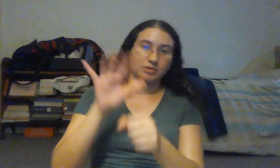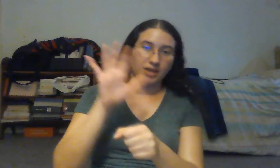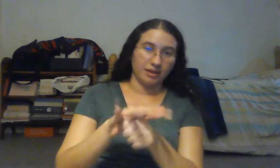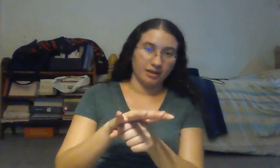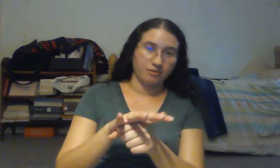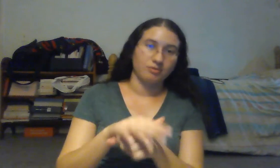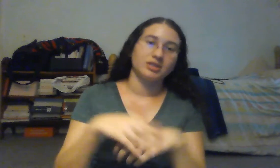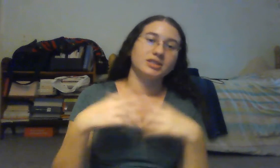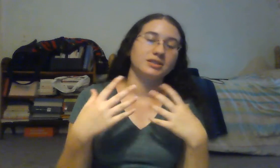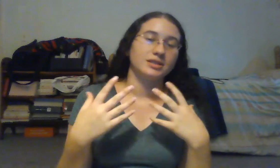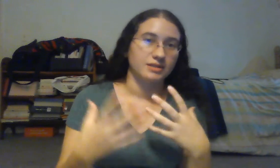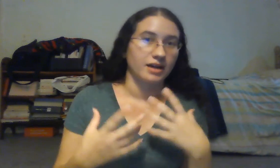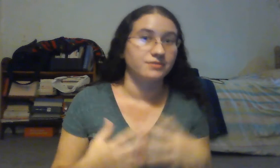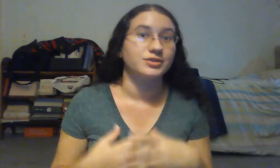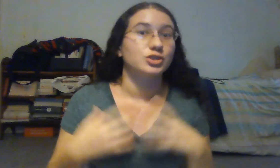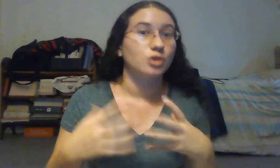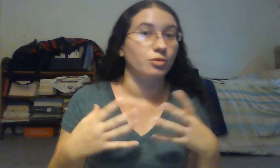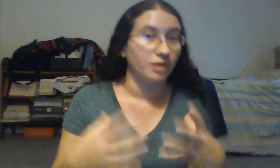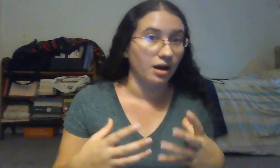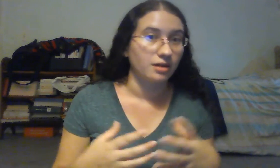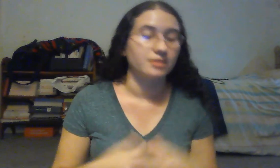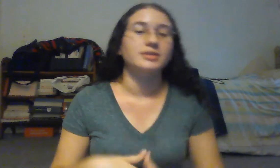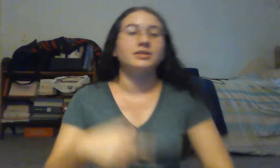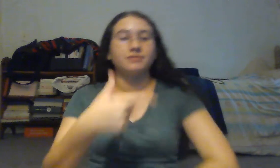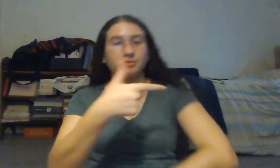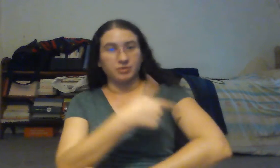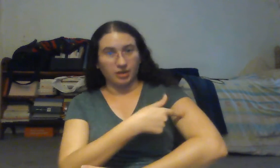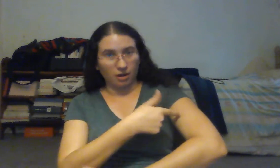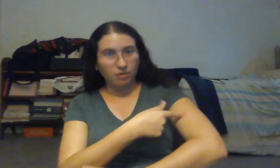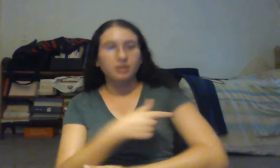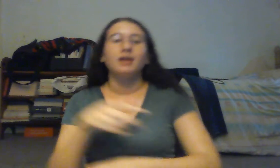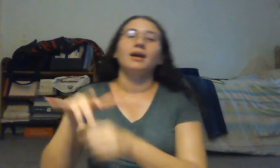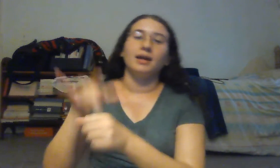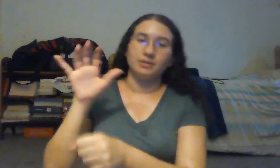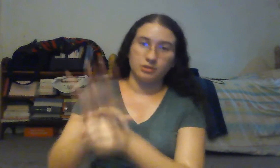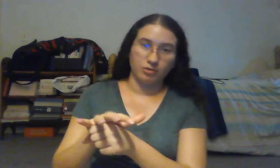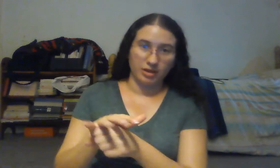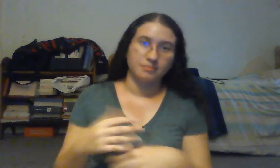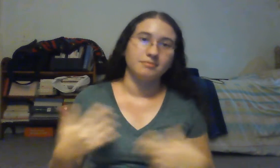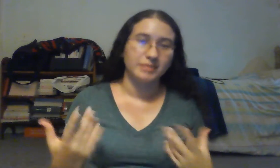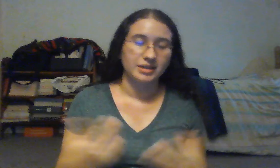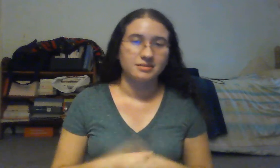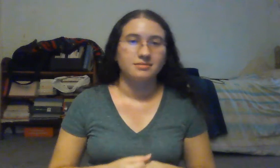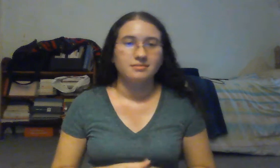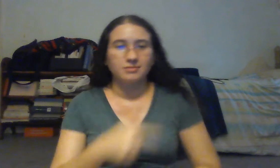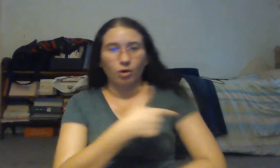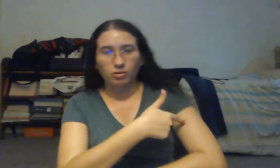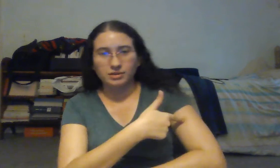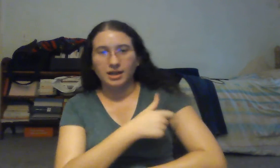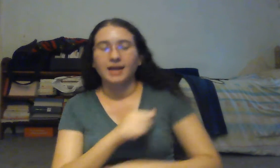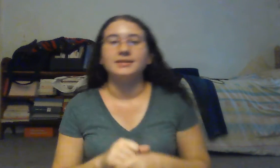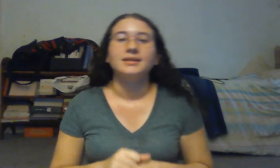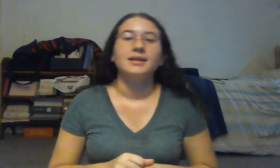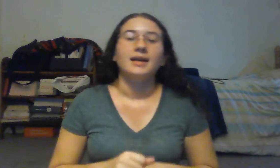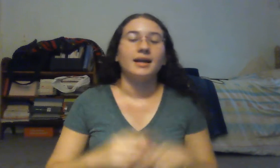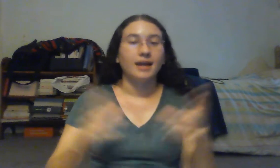sign this, which is the sign for soda. There is a difference between Coke and soda, but old sign. And now